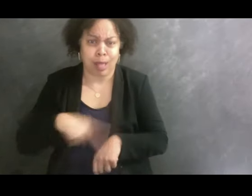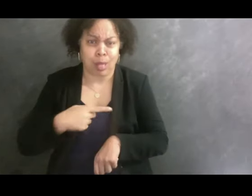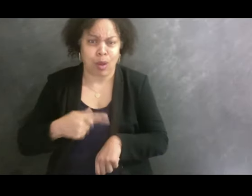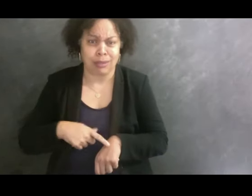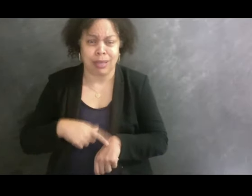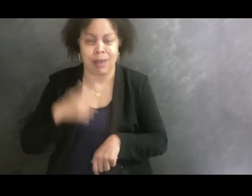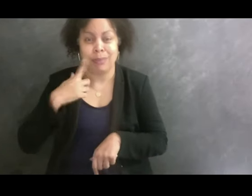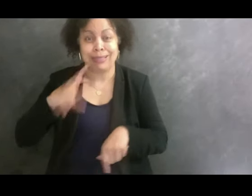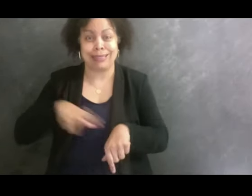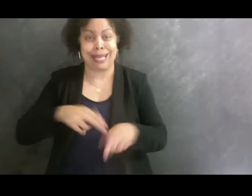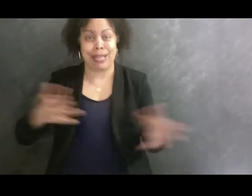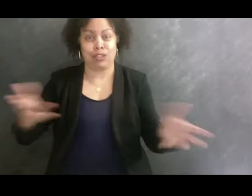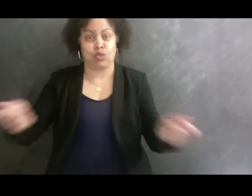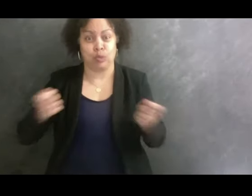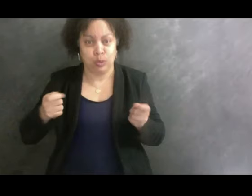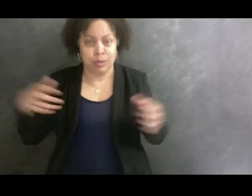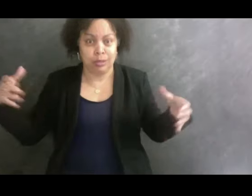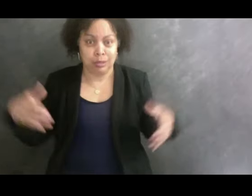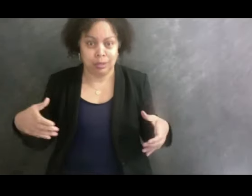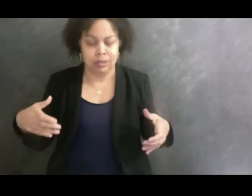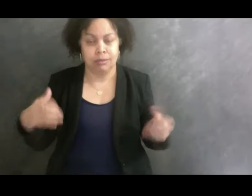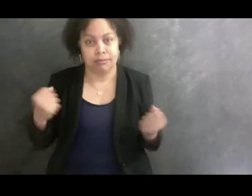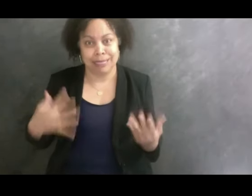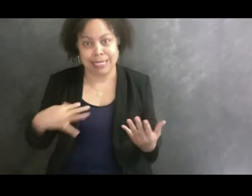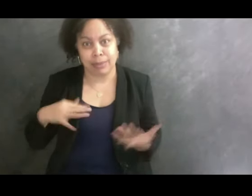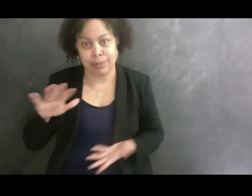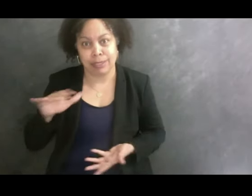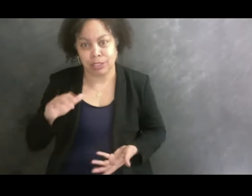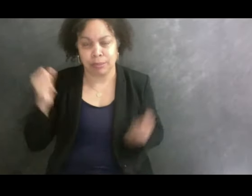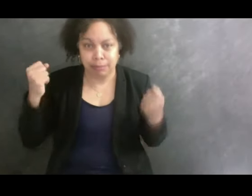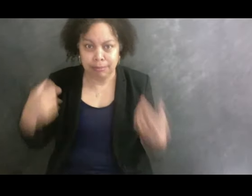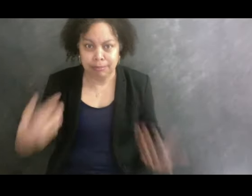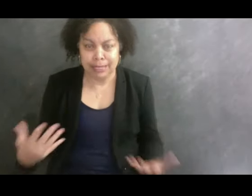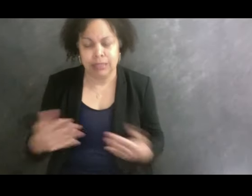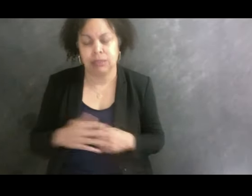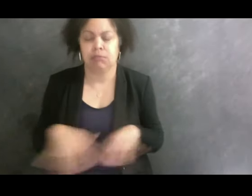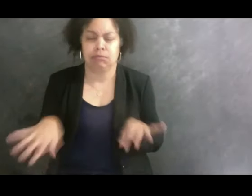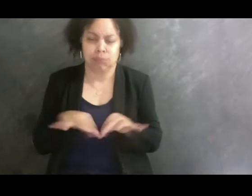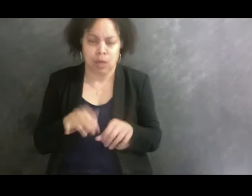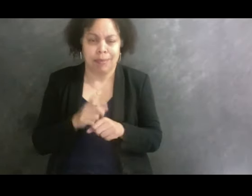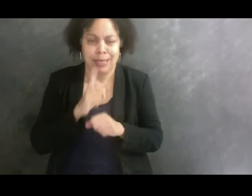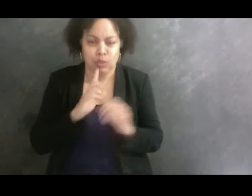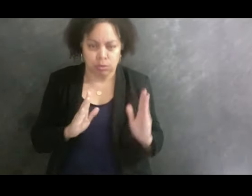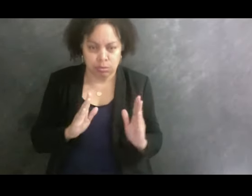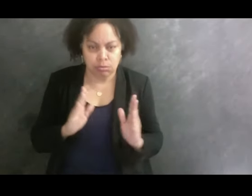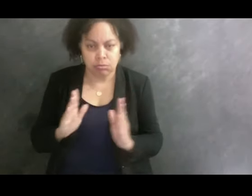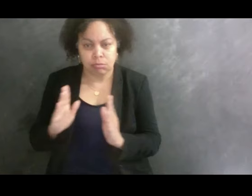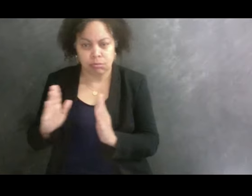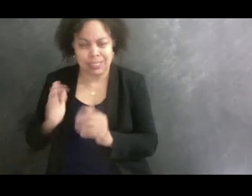and we receive a huge volume of applications. We want to make sure that we give each one a thorough